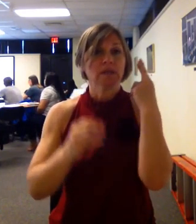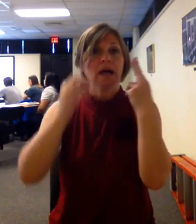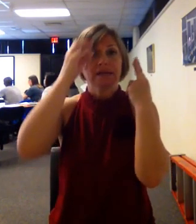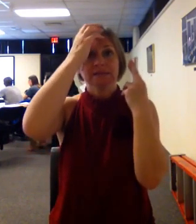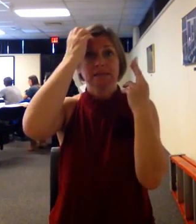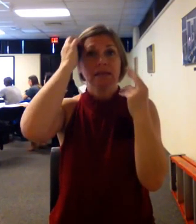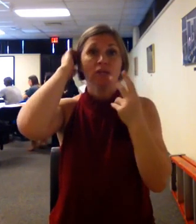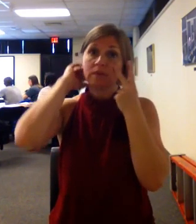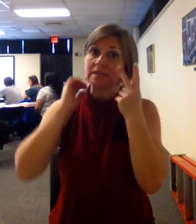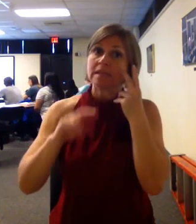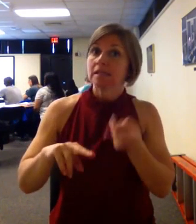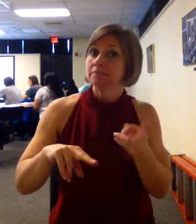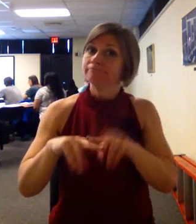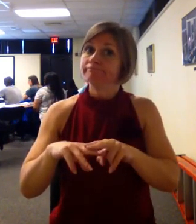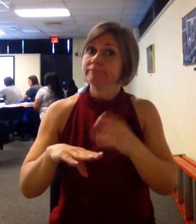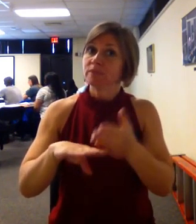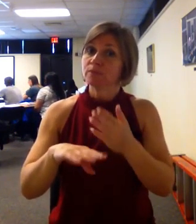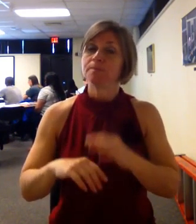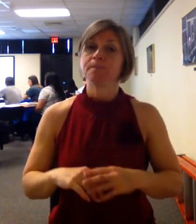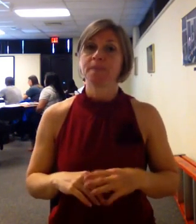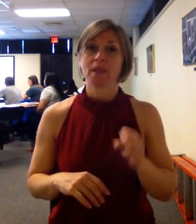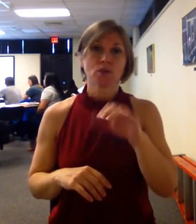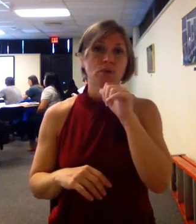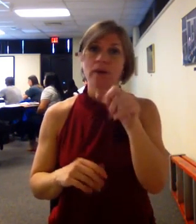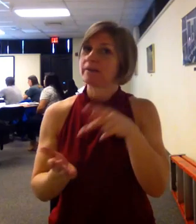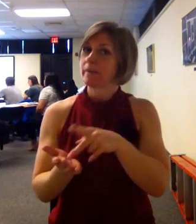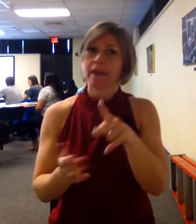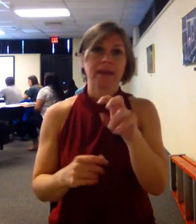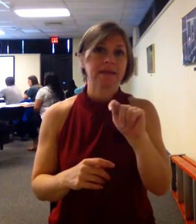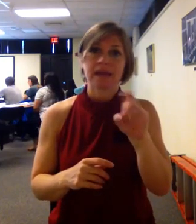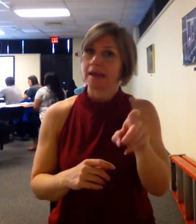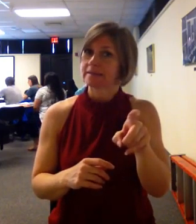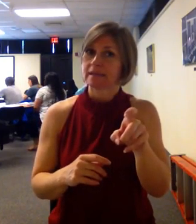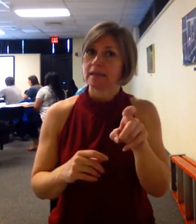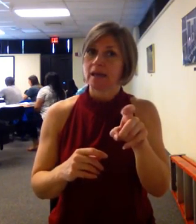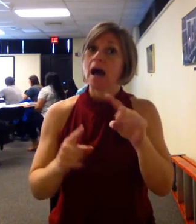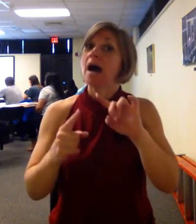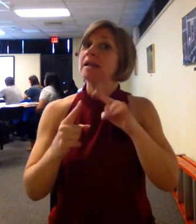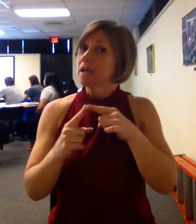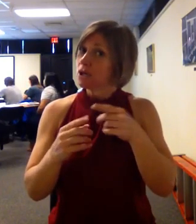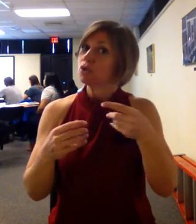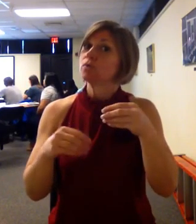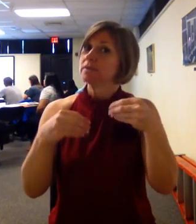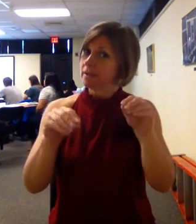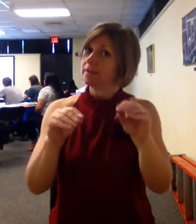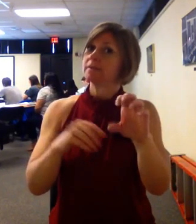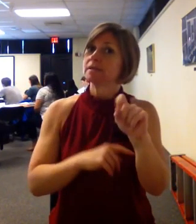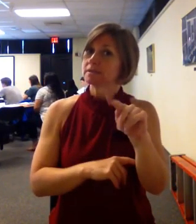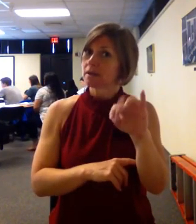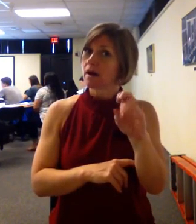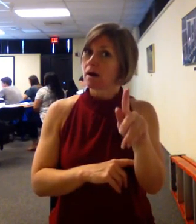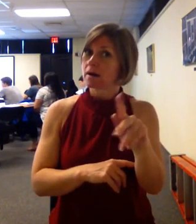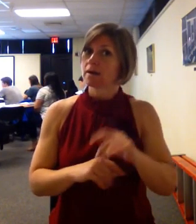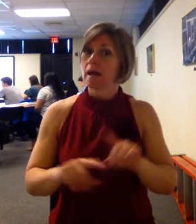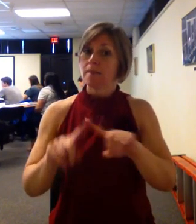gain. So you're not going to have to pay tax on that gain until you actually sell the stock. Whereas with the dividends, you'll